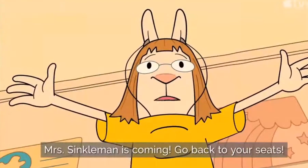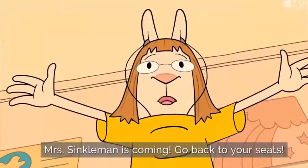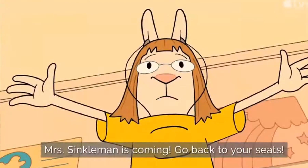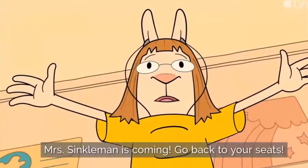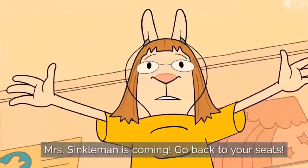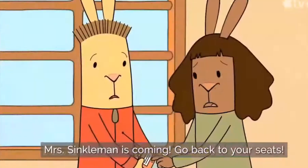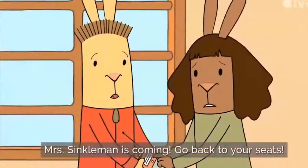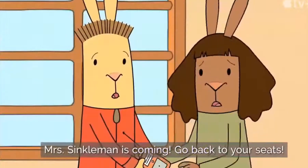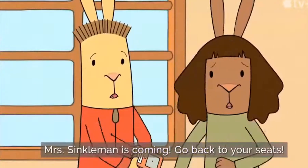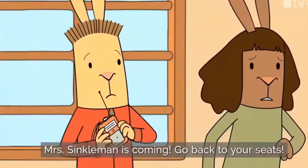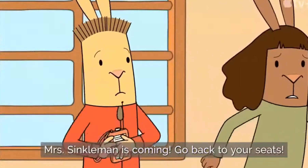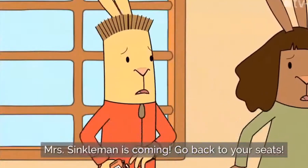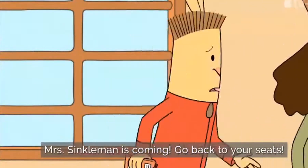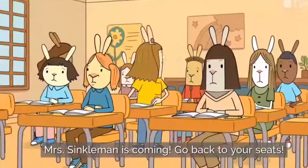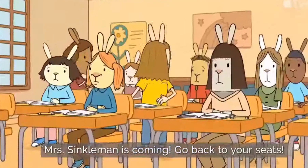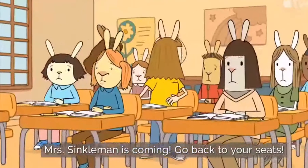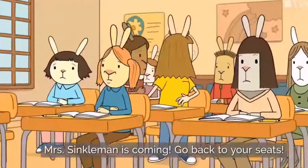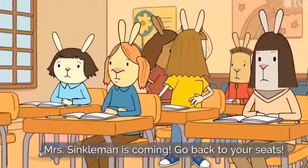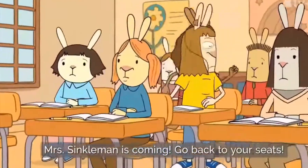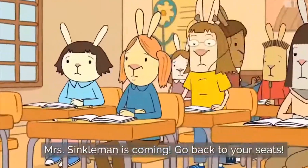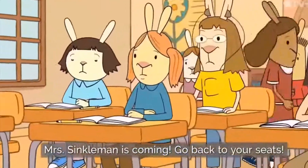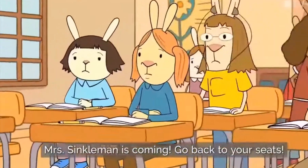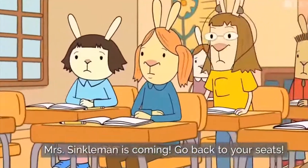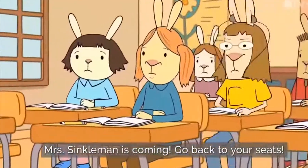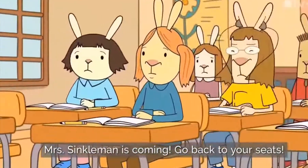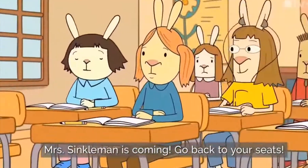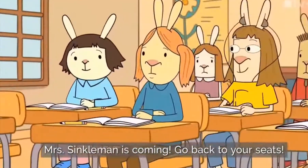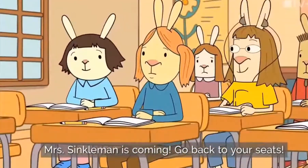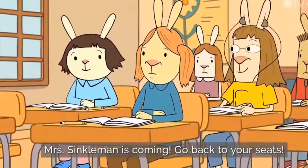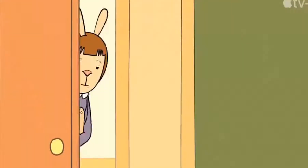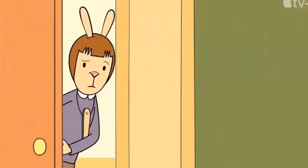Mrs. Singleman is coming. Go back to your seats.